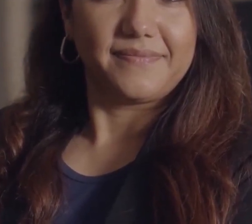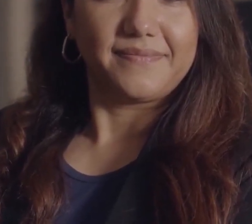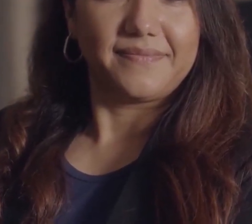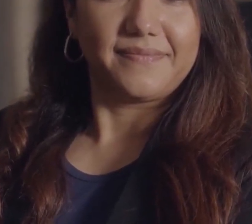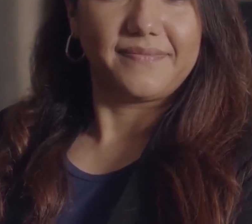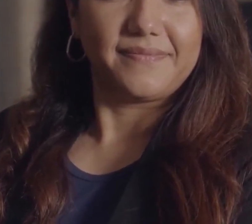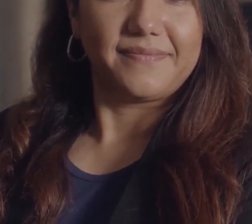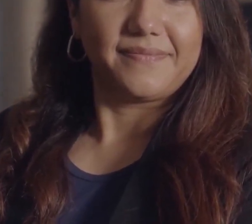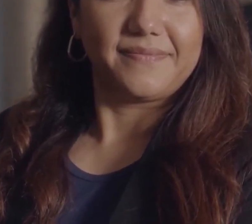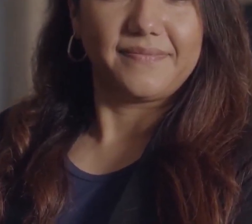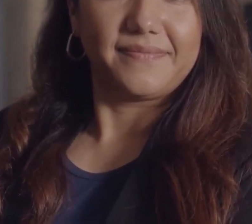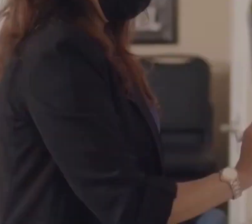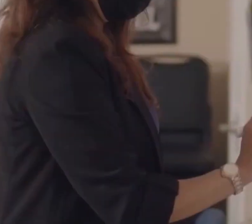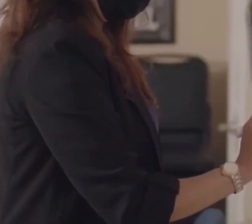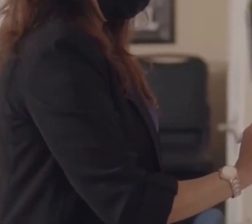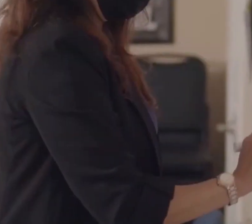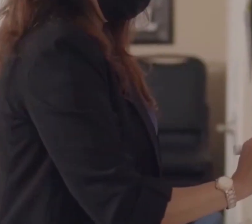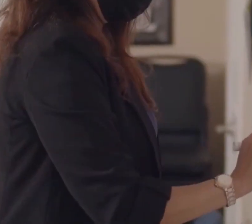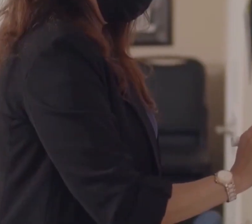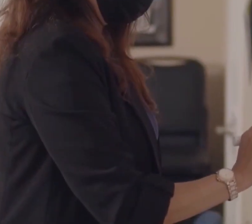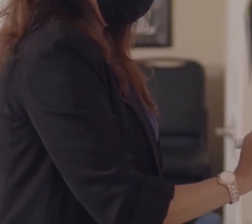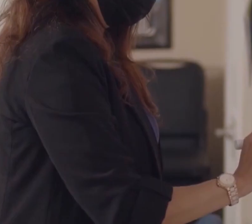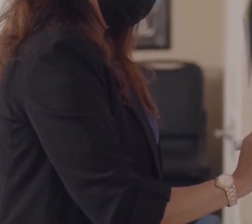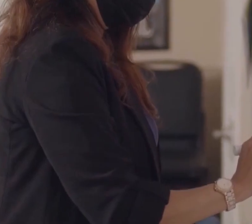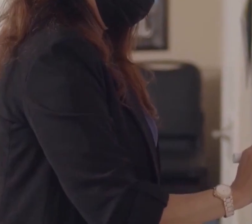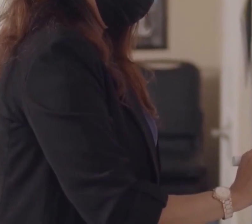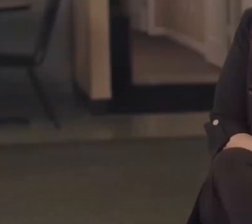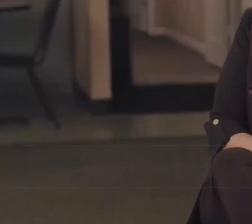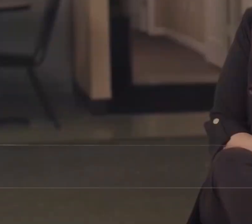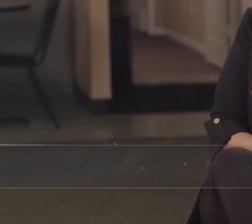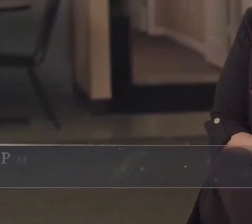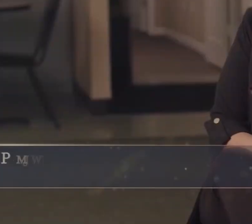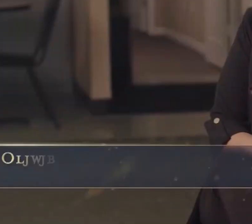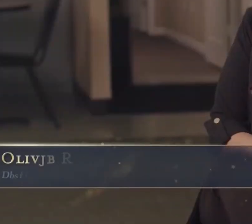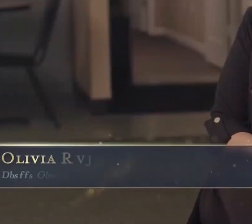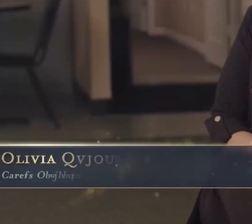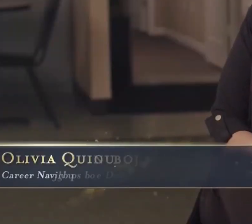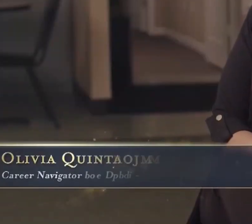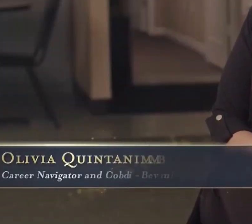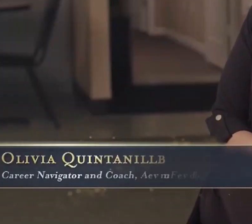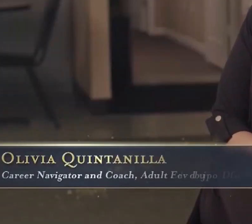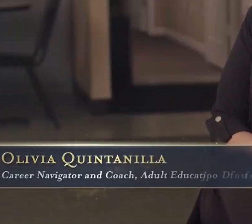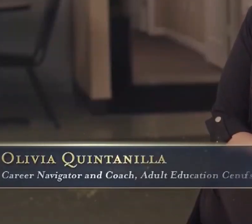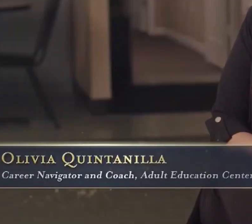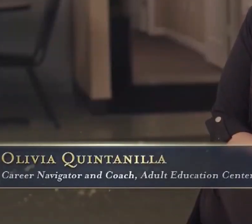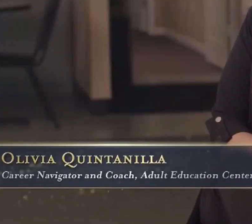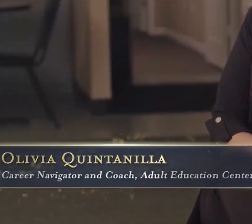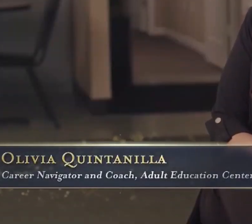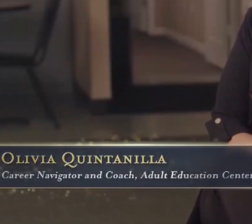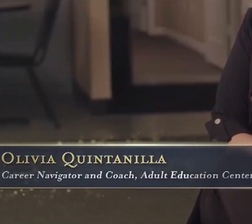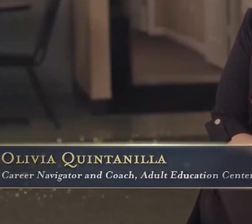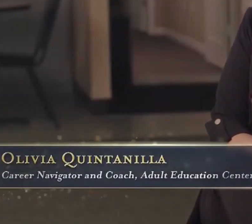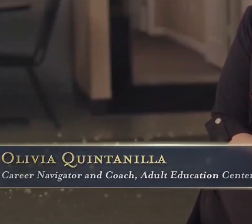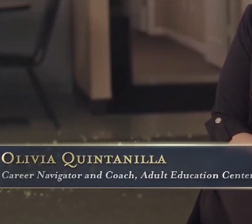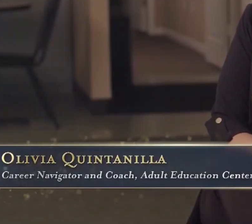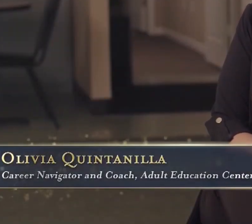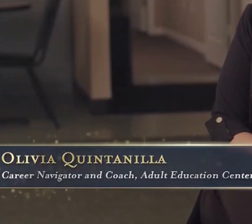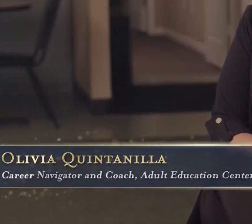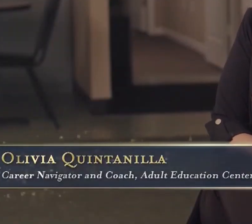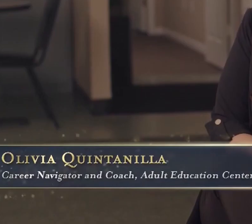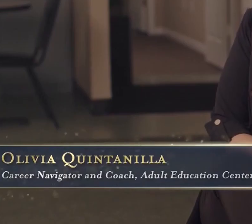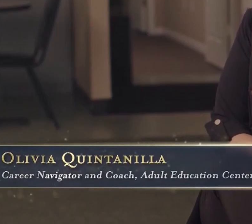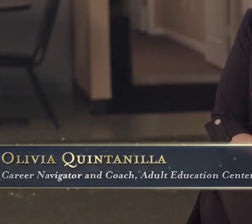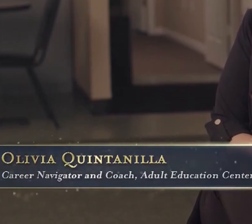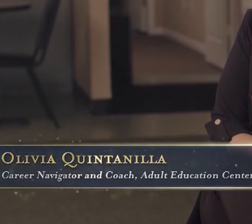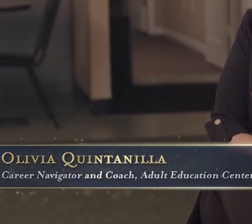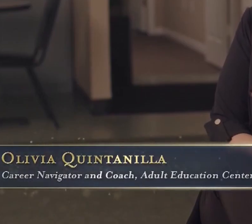course, to my children. So my goal was to prove that no matter what age you are, you can still go back